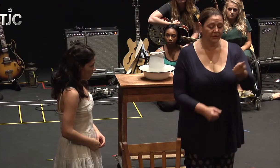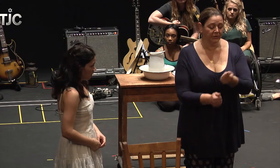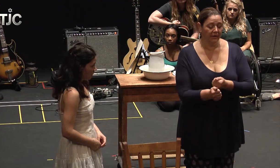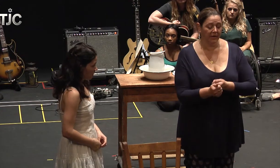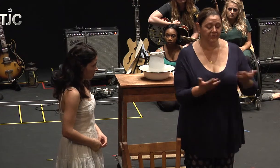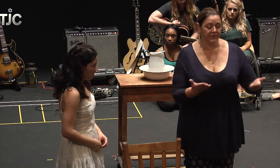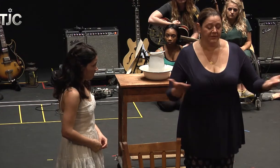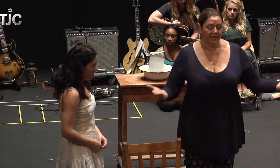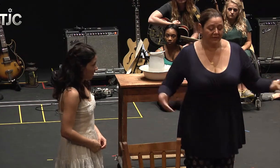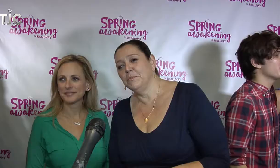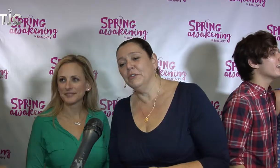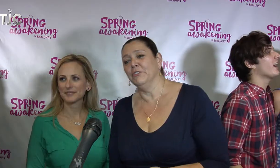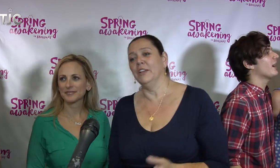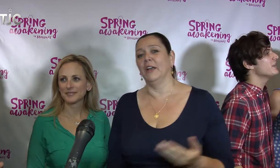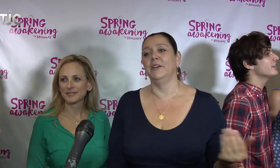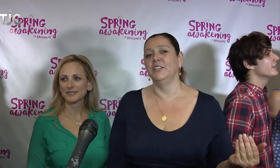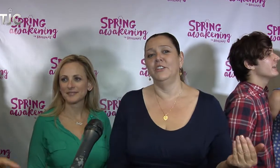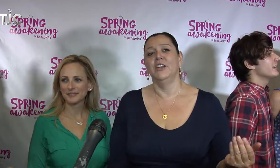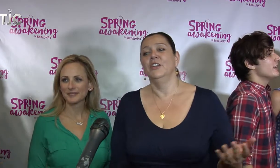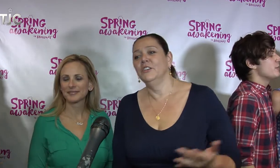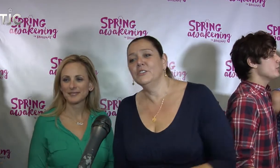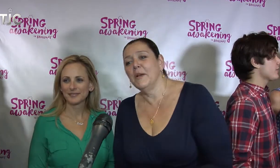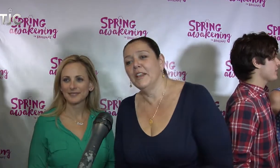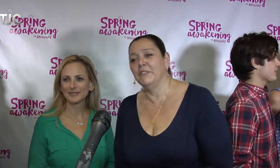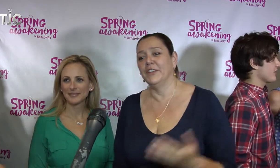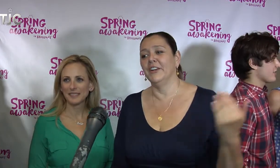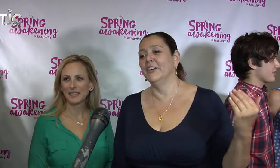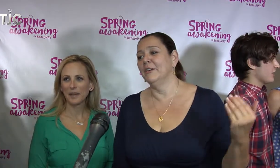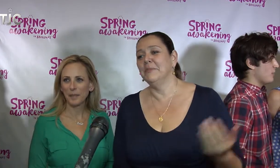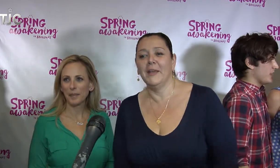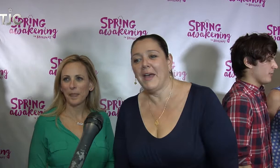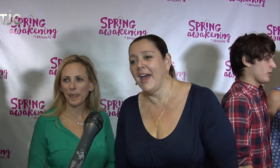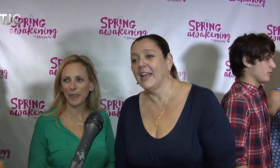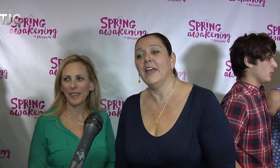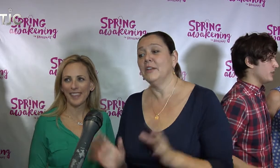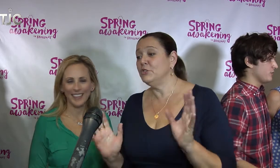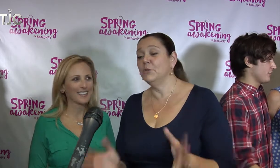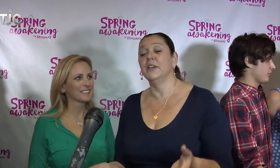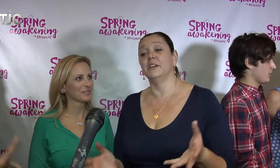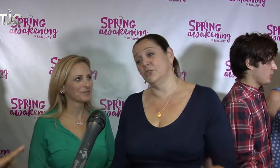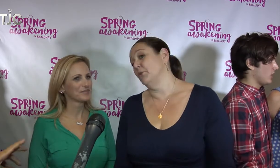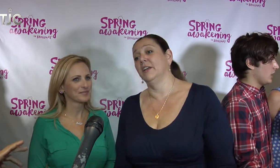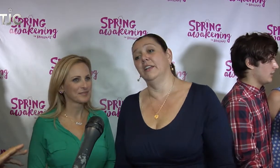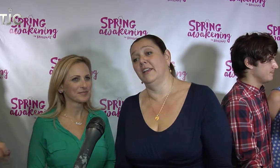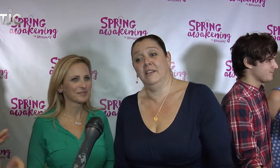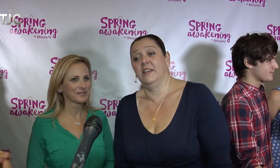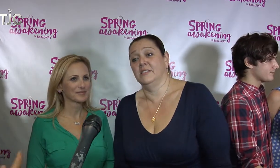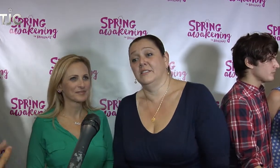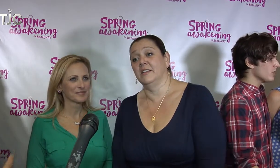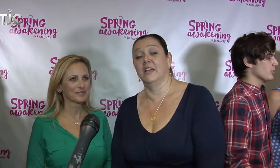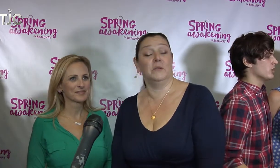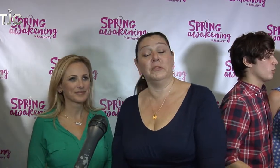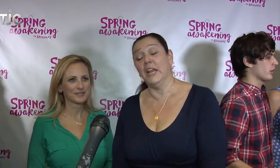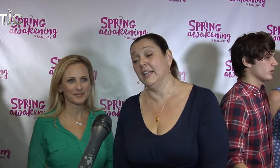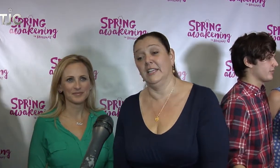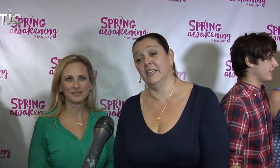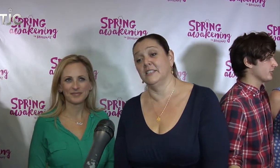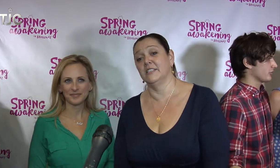able to use this beautiful language, use my love of theater, be back, and then doing a story like this in a play like this, the